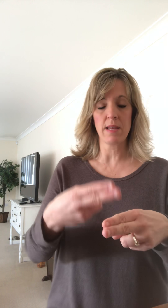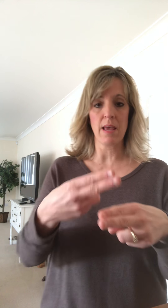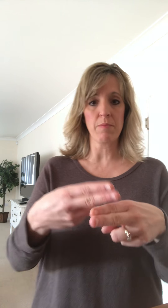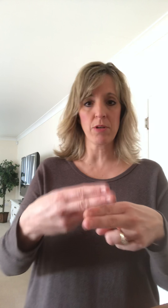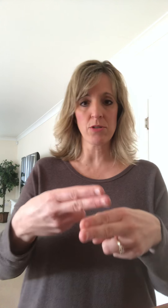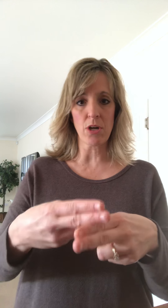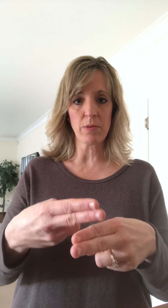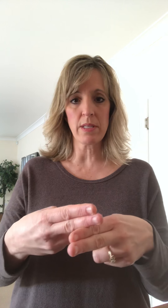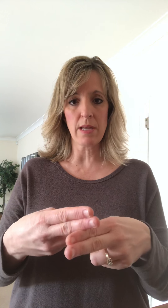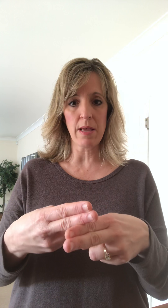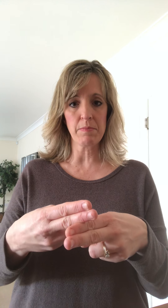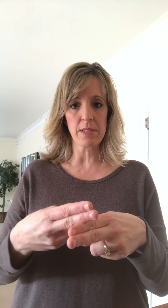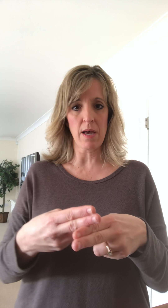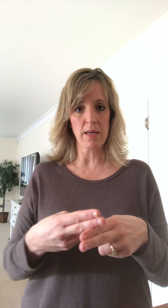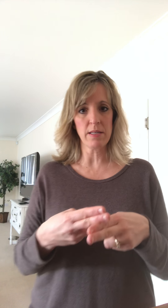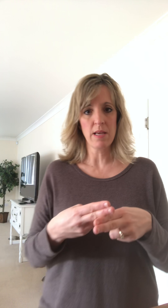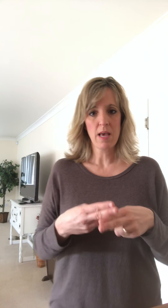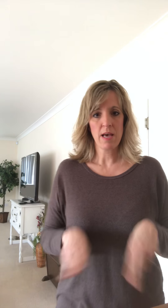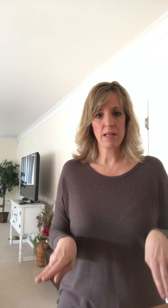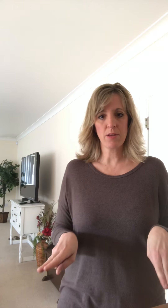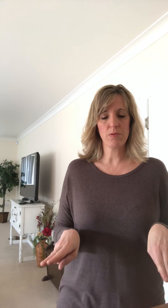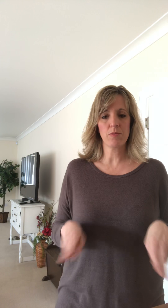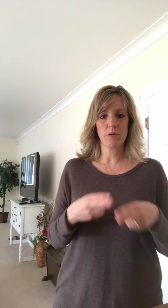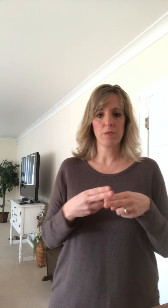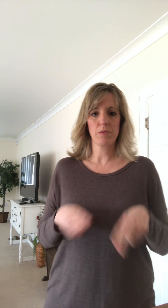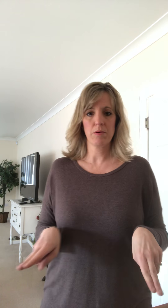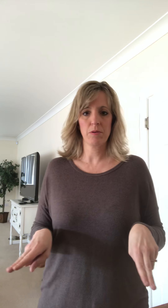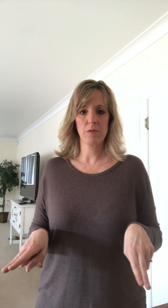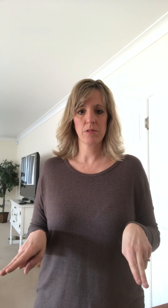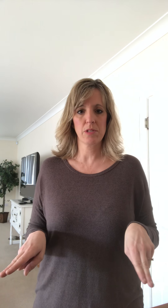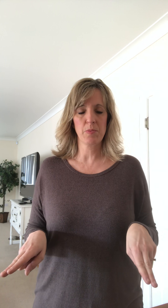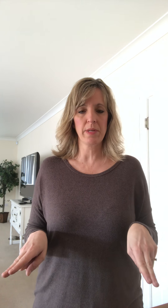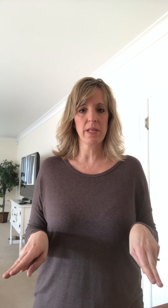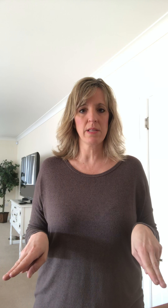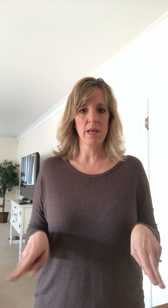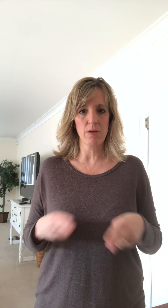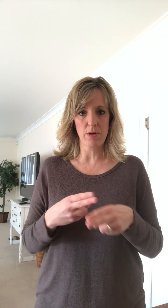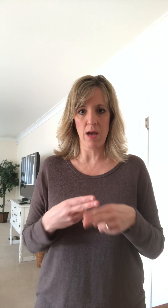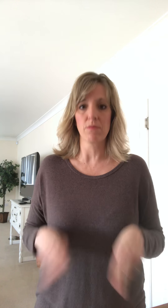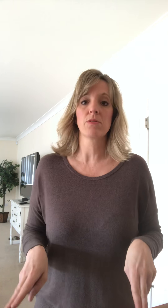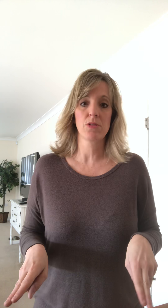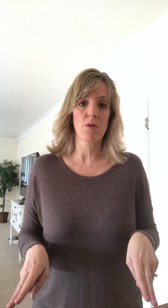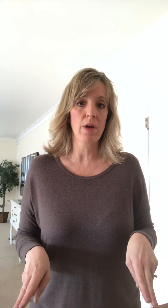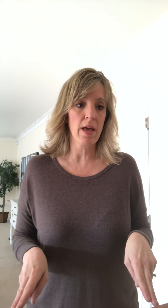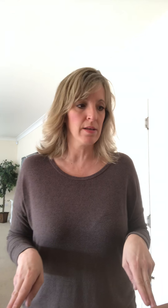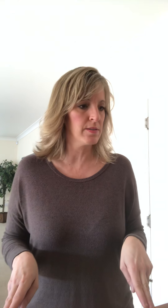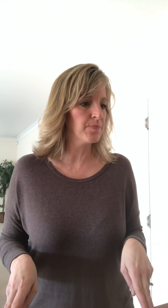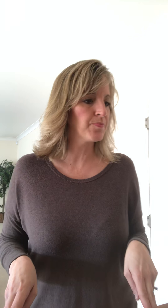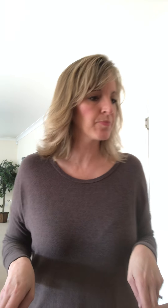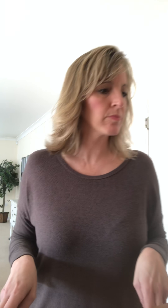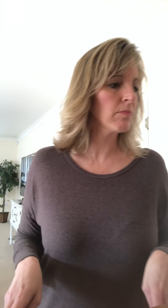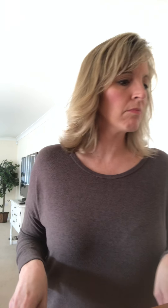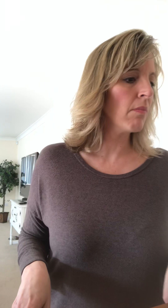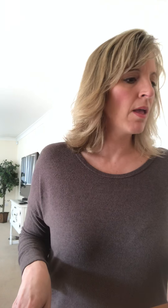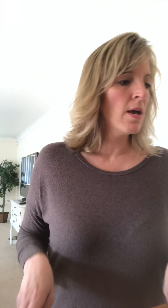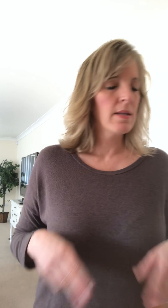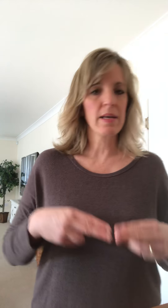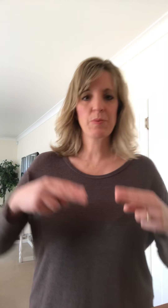name. You start with the name sign, and then you split it and go down. So eggs. Next one